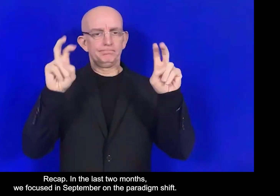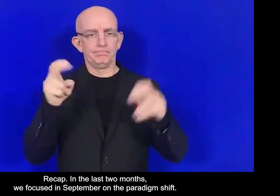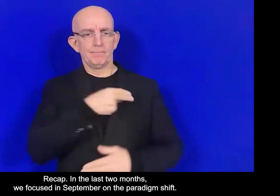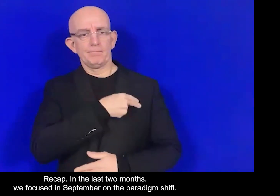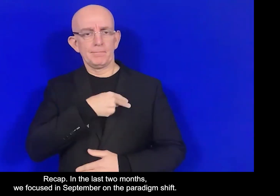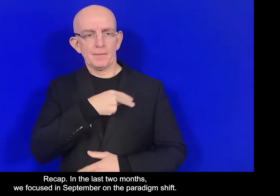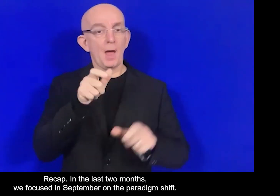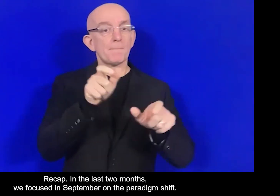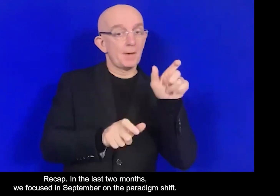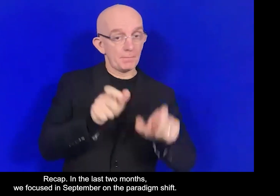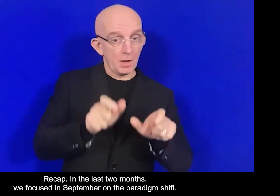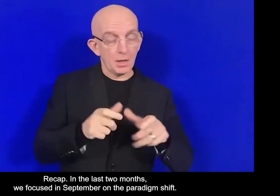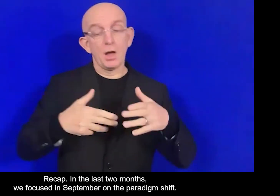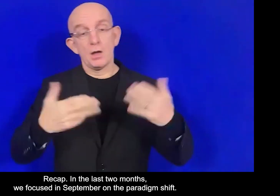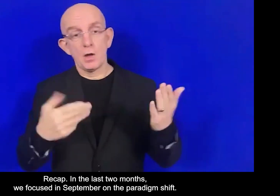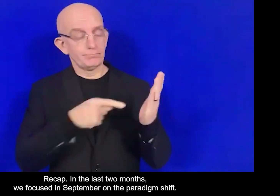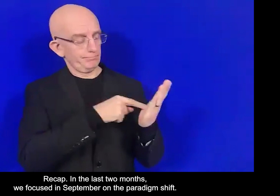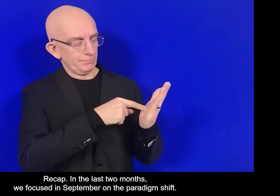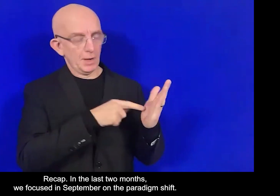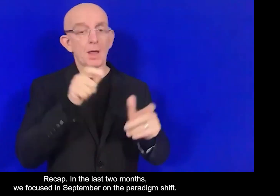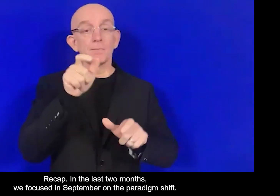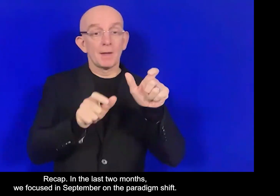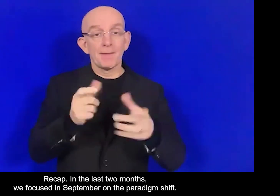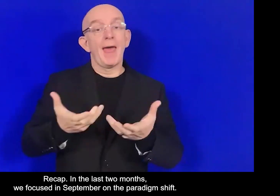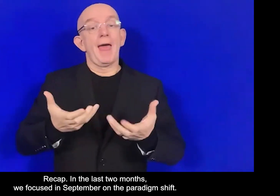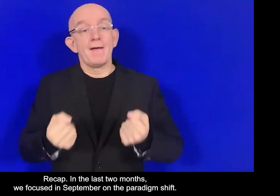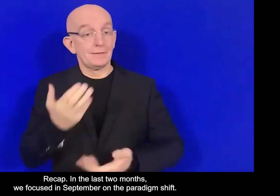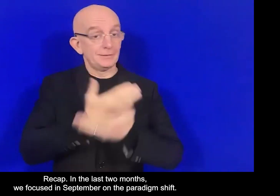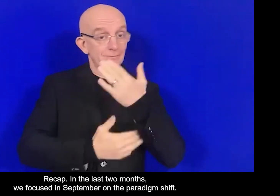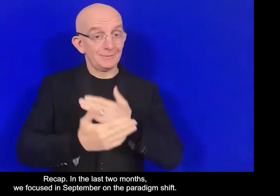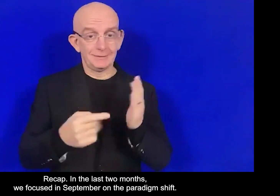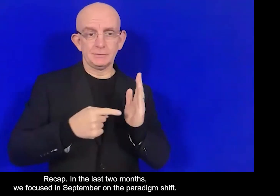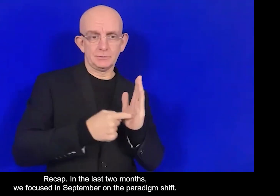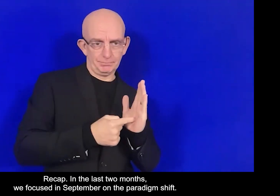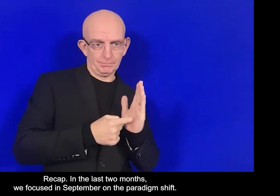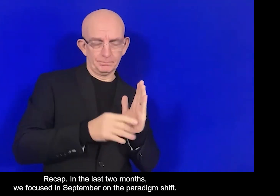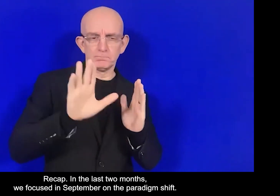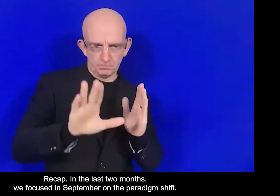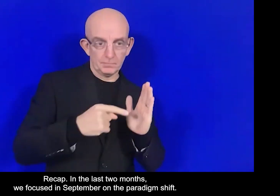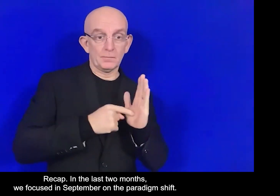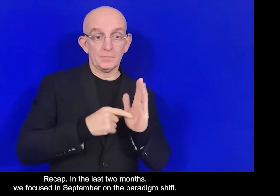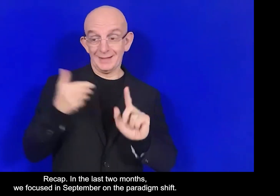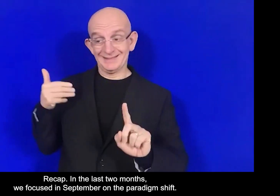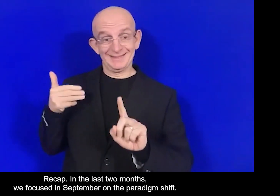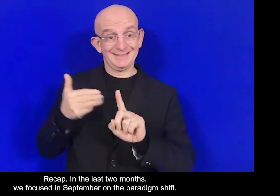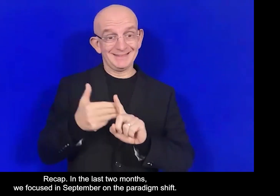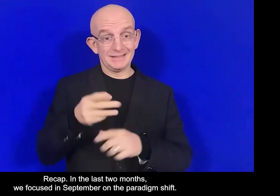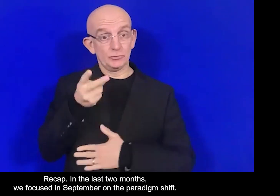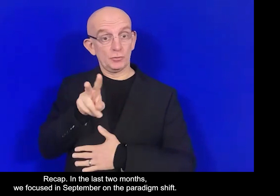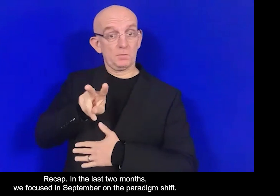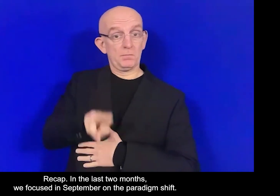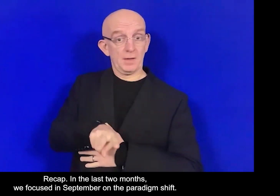In the last 2 months, we focused in September on the paradigm shift.